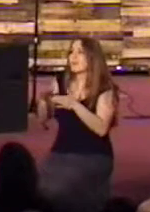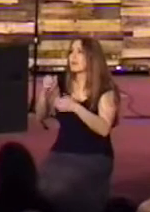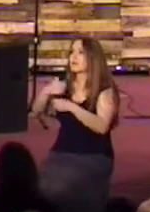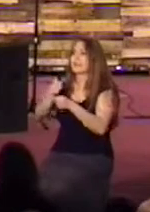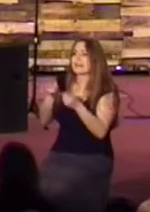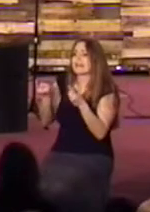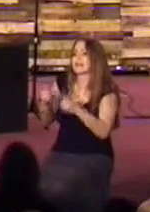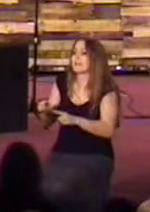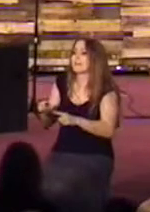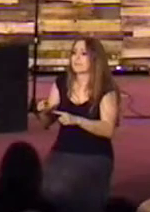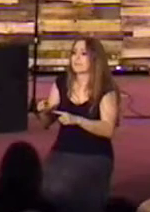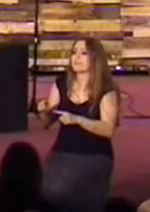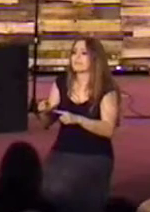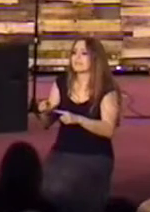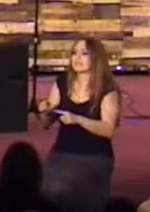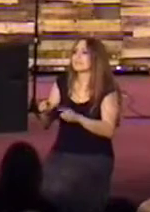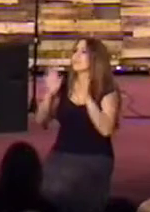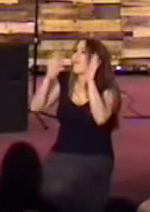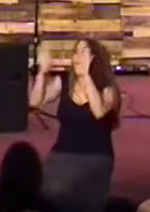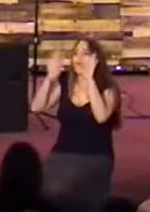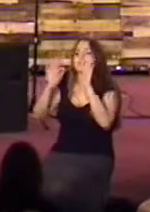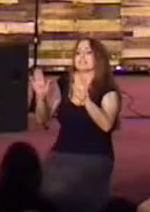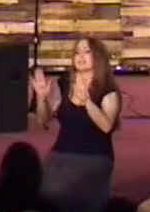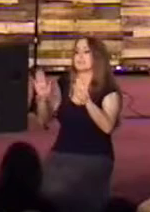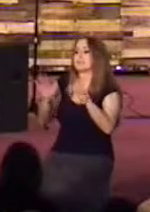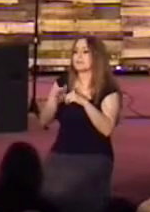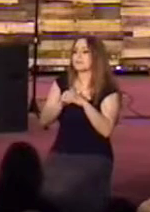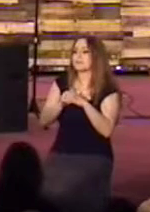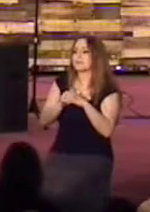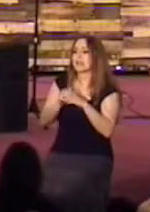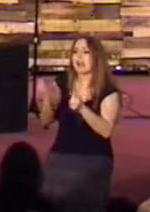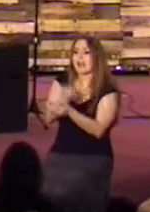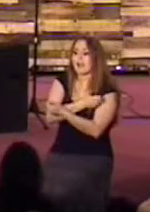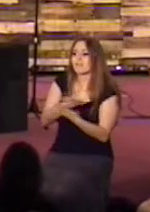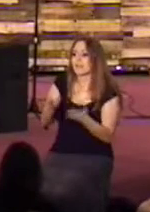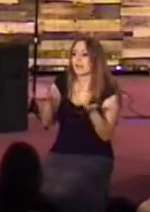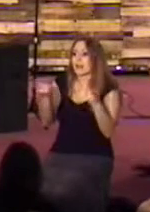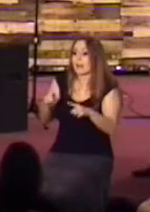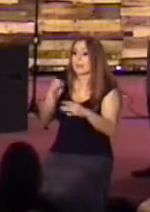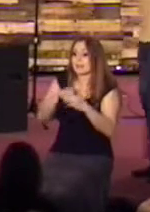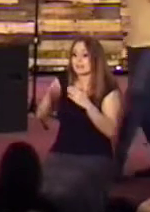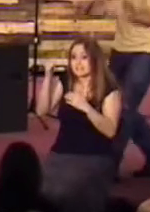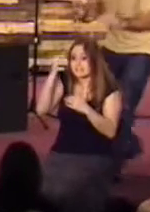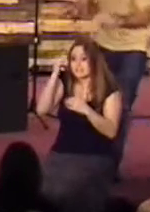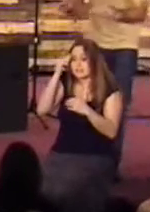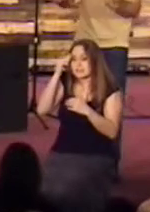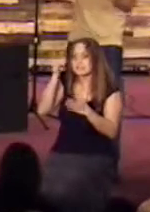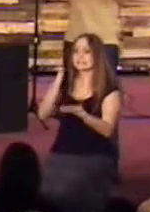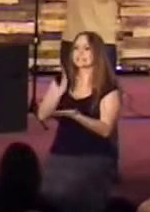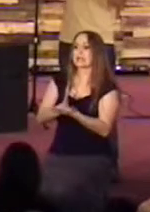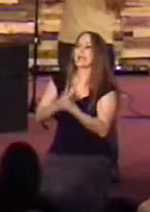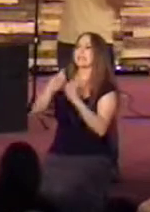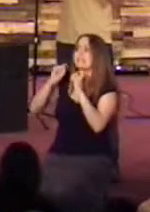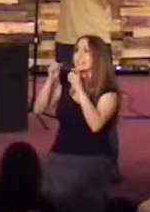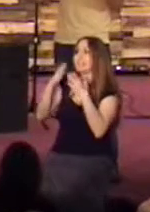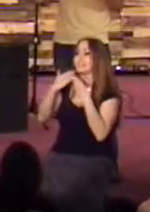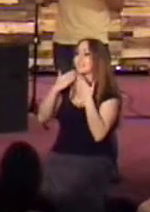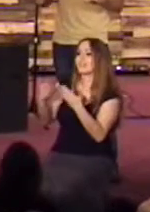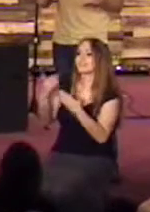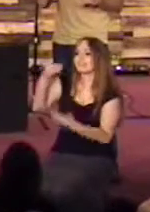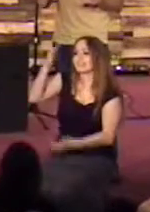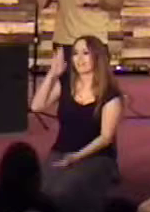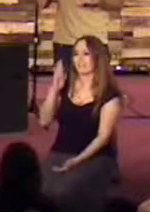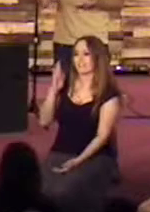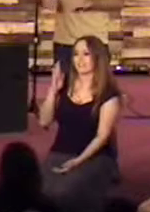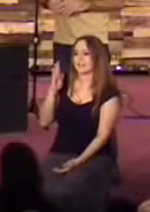than what's about to happen, that would be awesome." All this stuff is going on in his head, and he stops to give thanks to God.